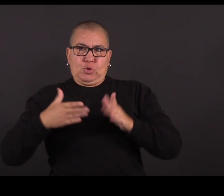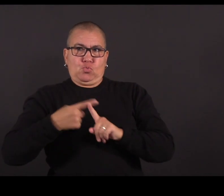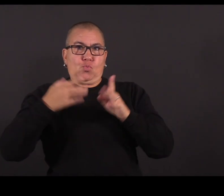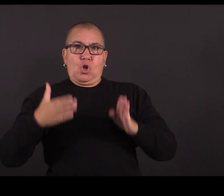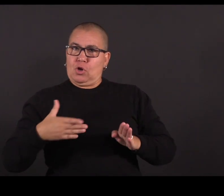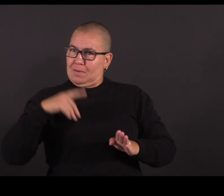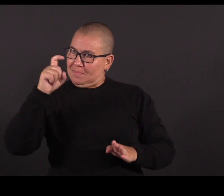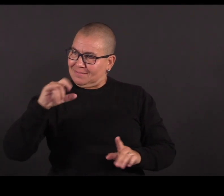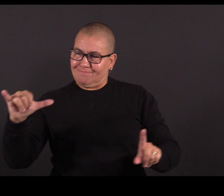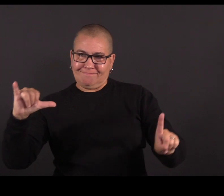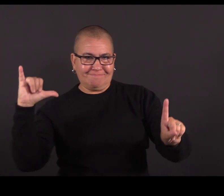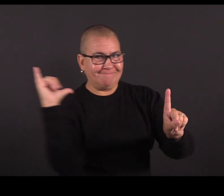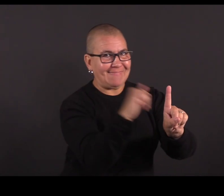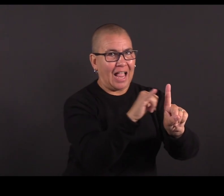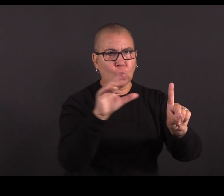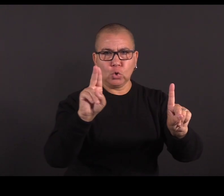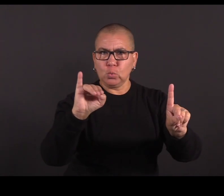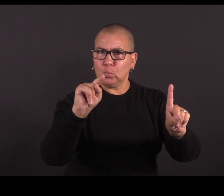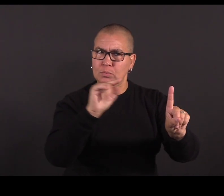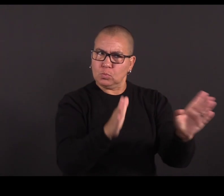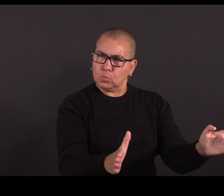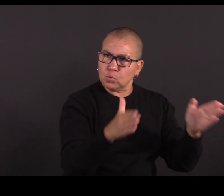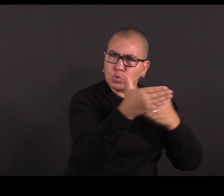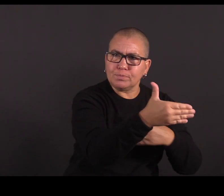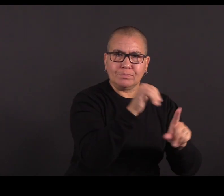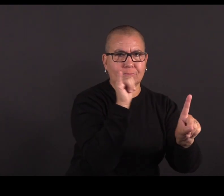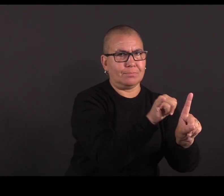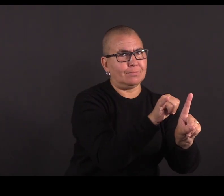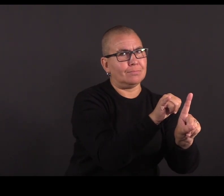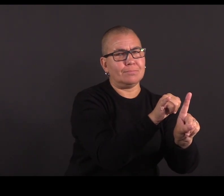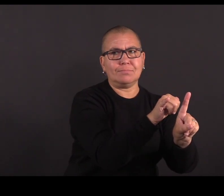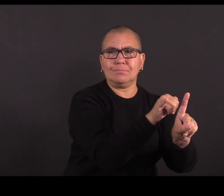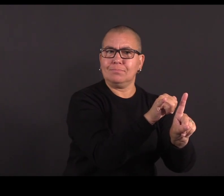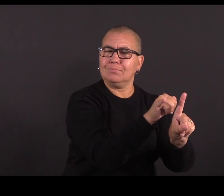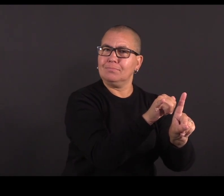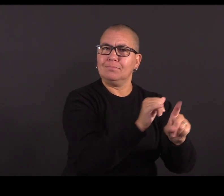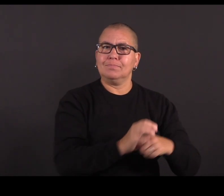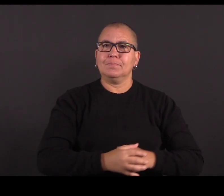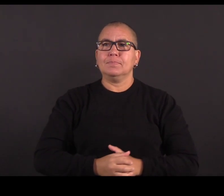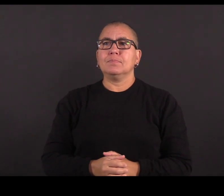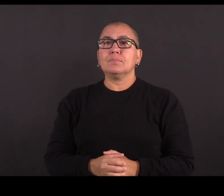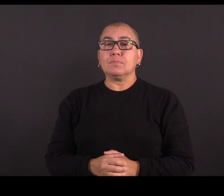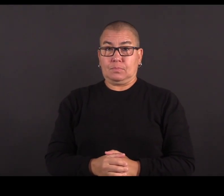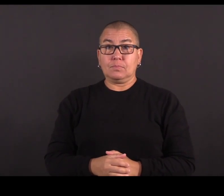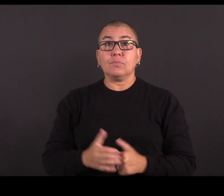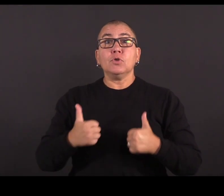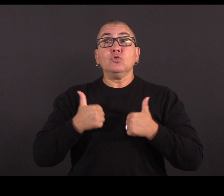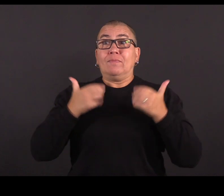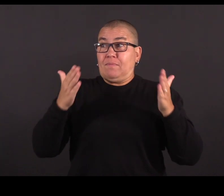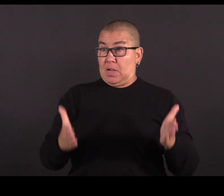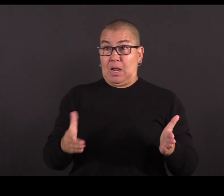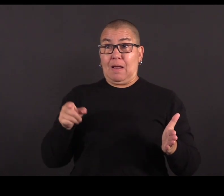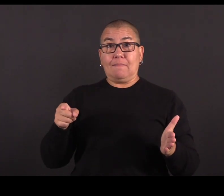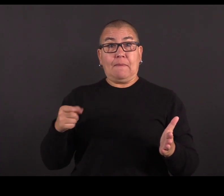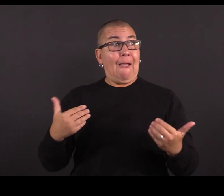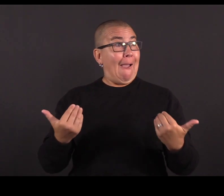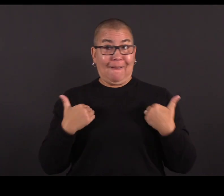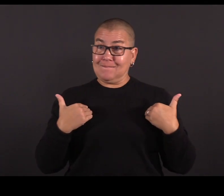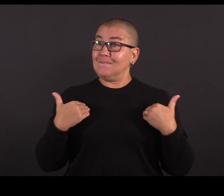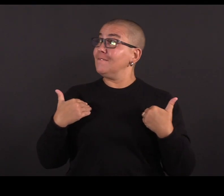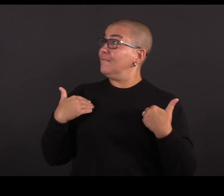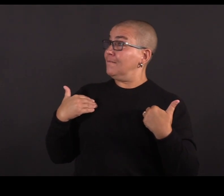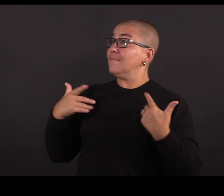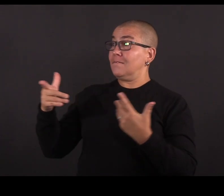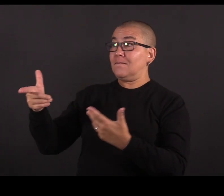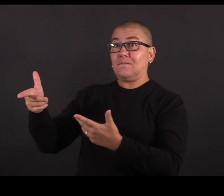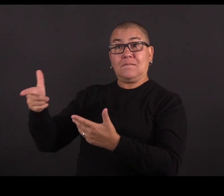been criminal activity related to her abuse. A survivor who holds a housing choice voucher must